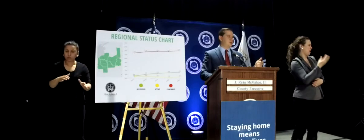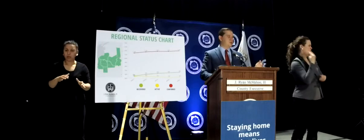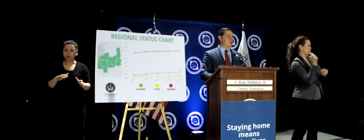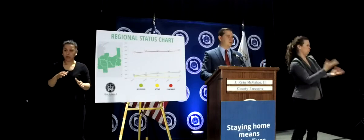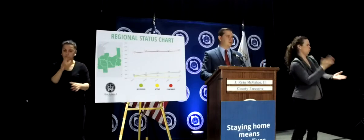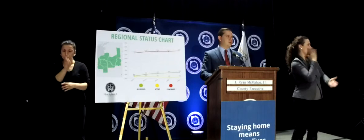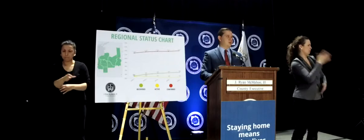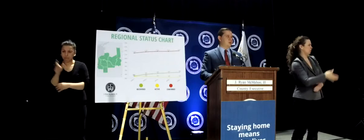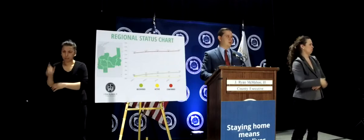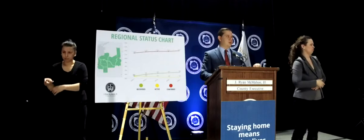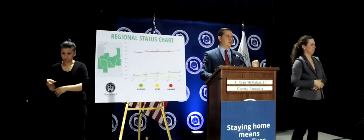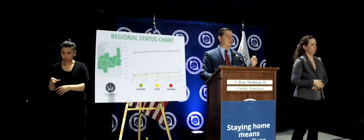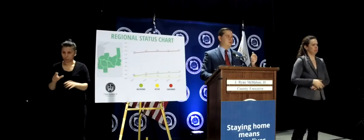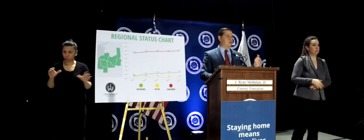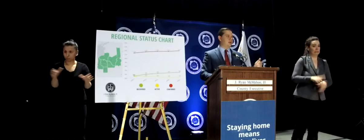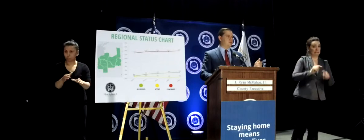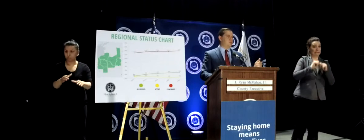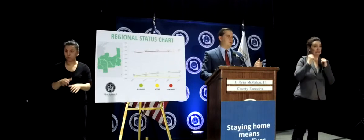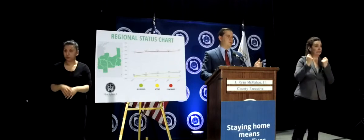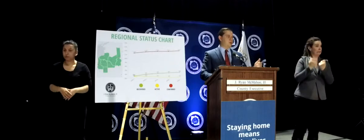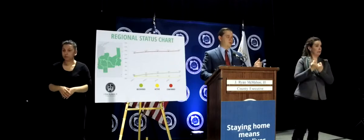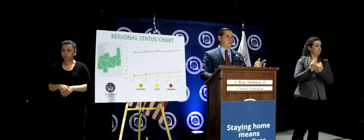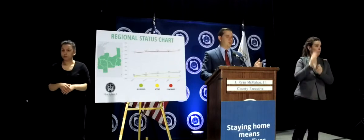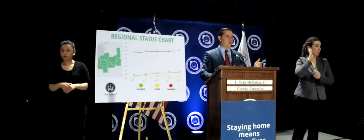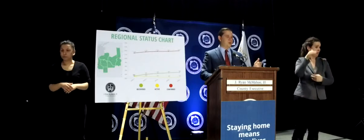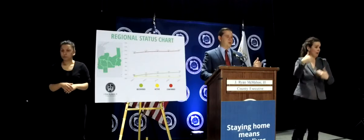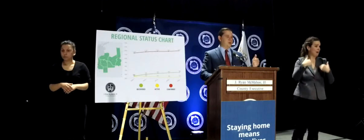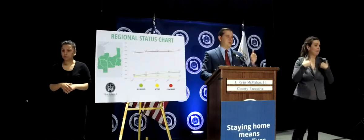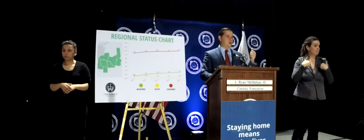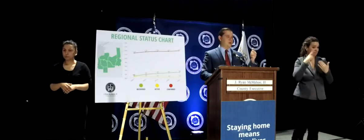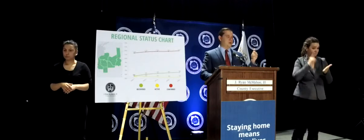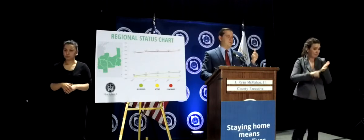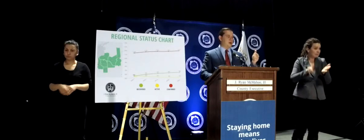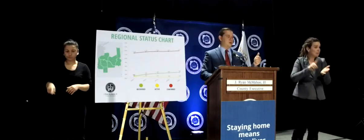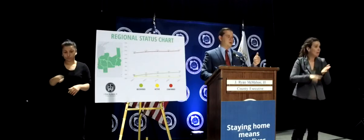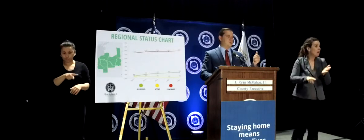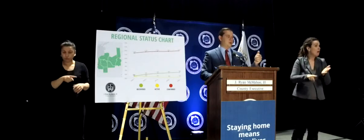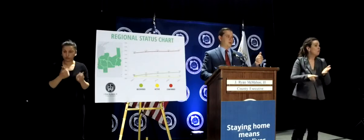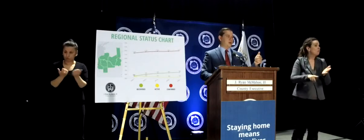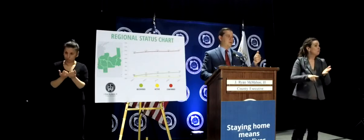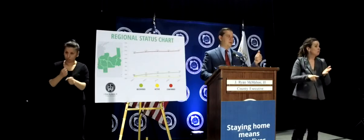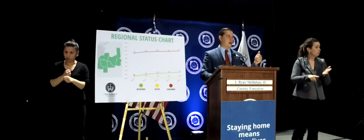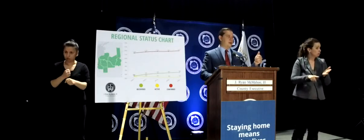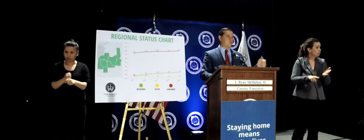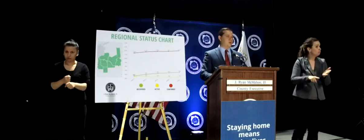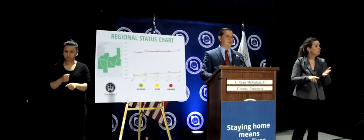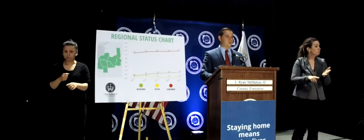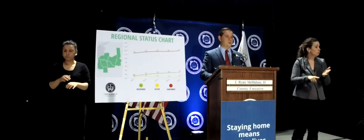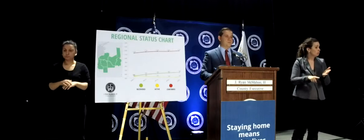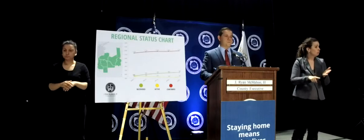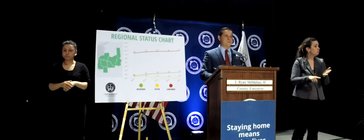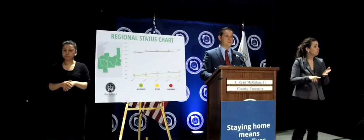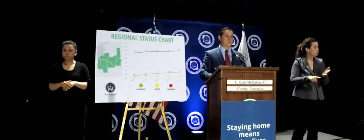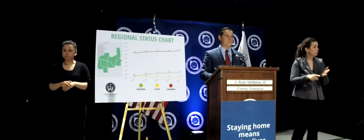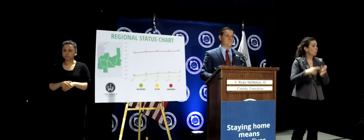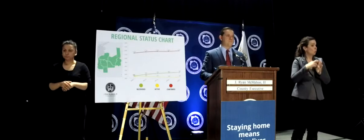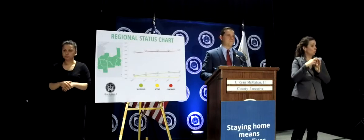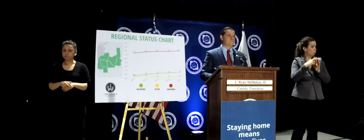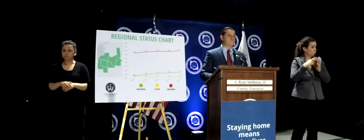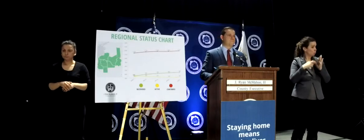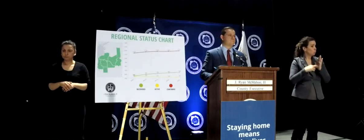it, certainly a investigative component, a medical and public health and data component to it.